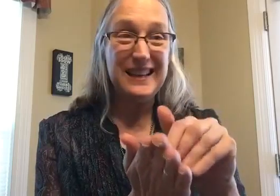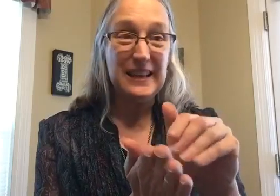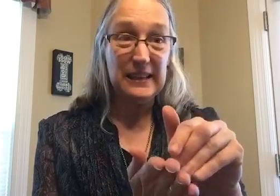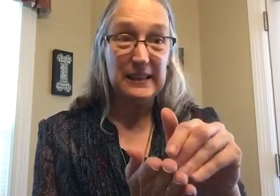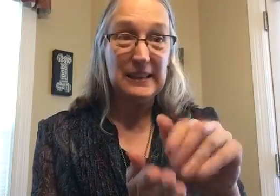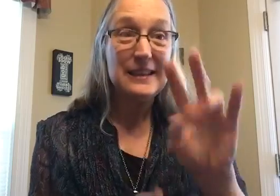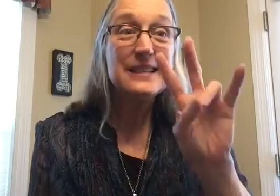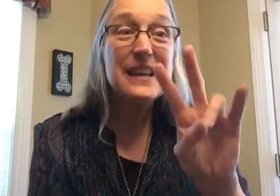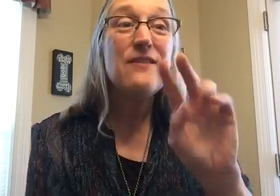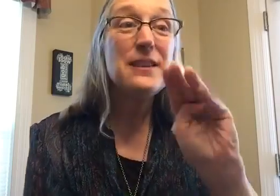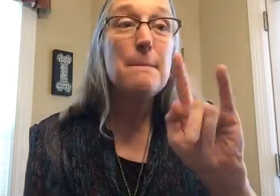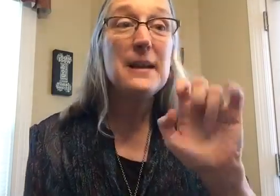million